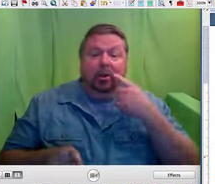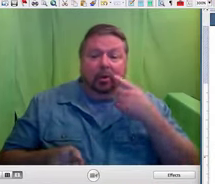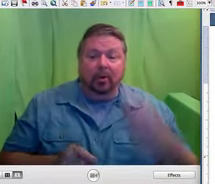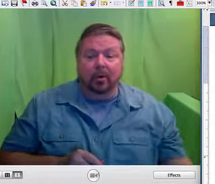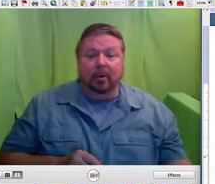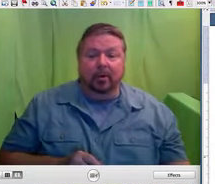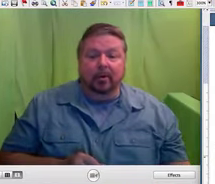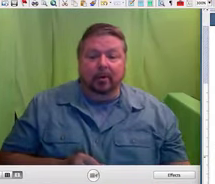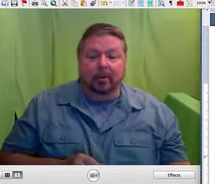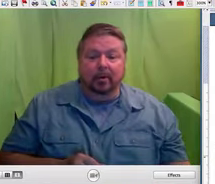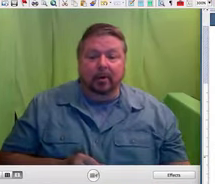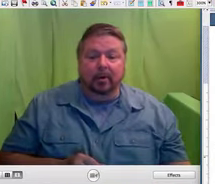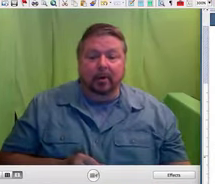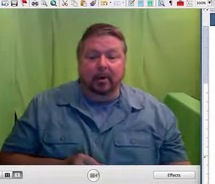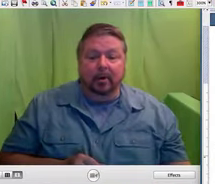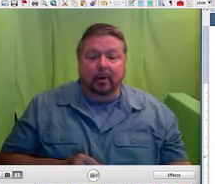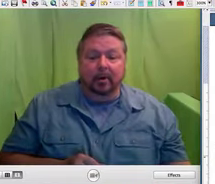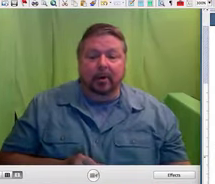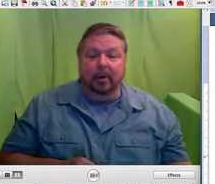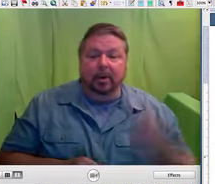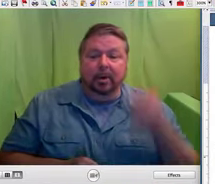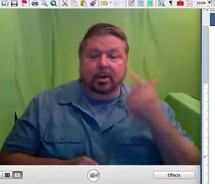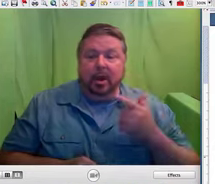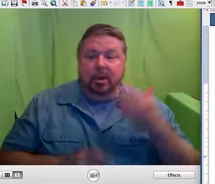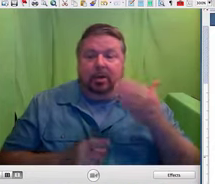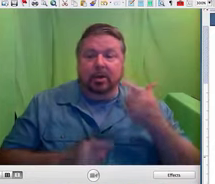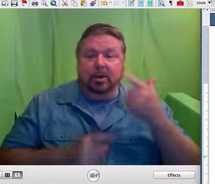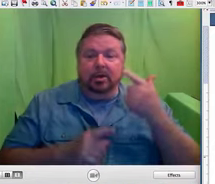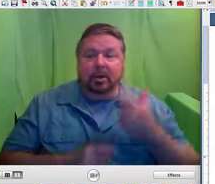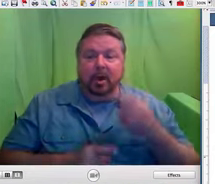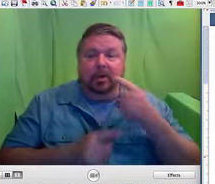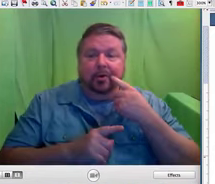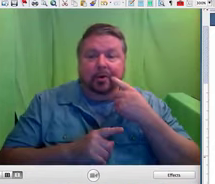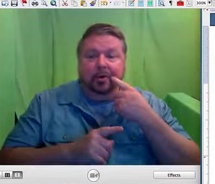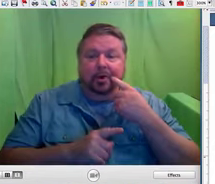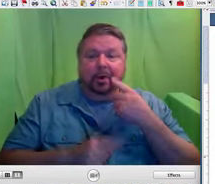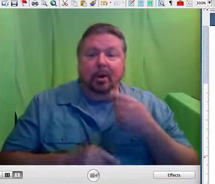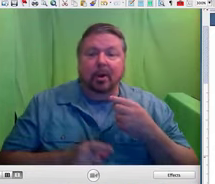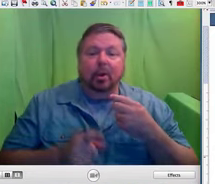shudder, right? Shut, shudder,